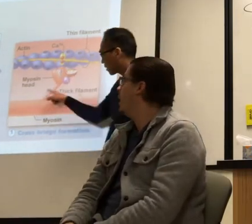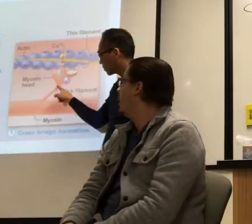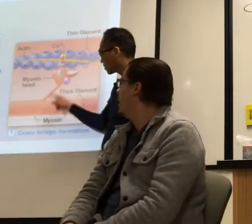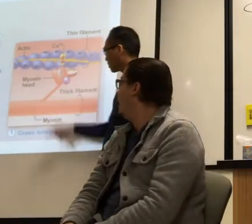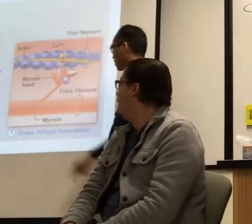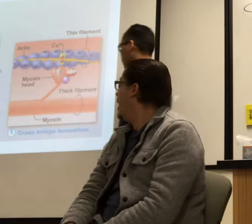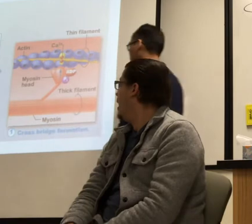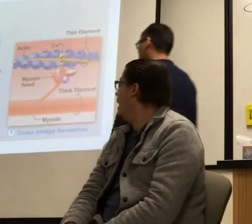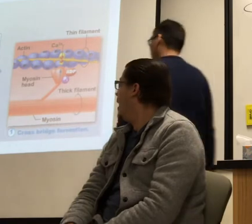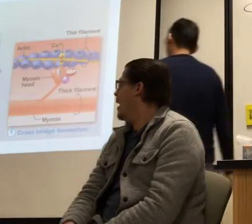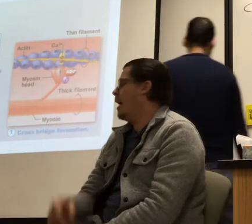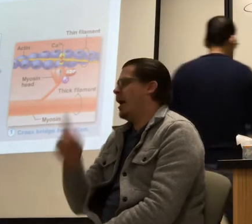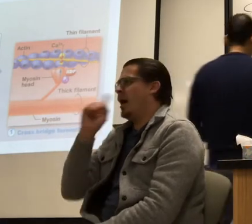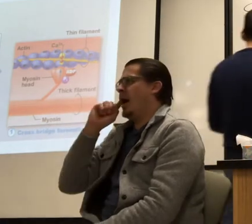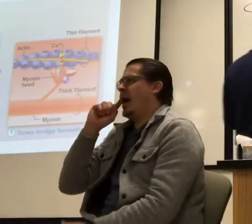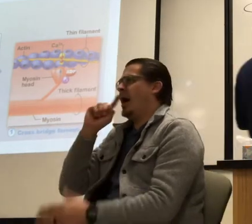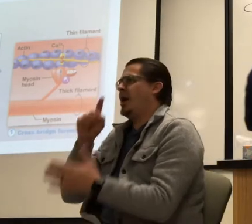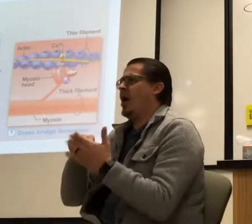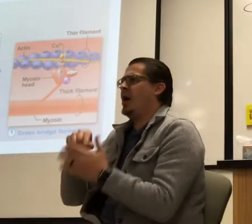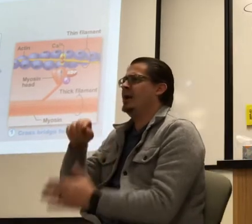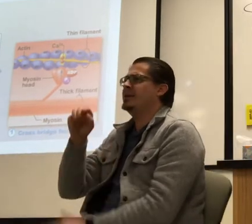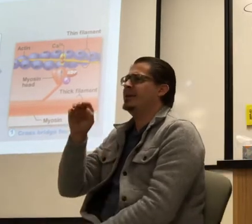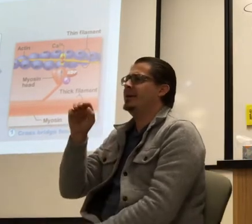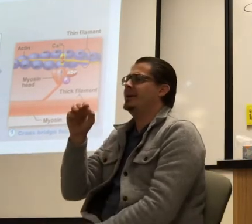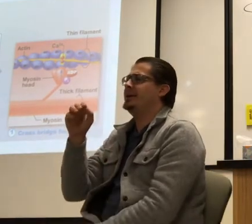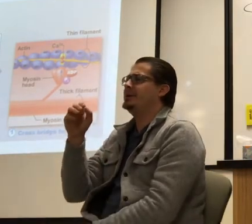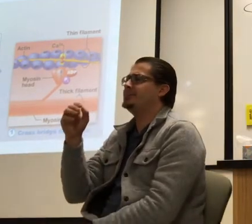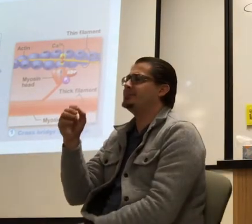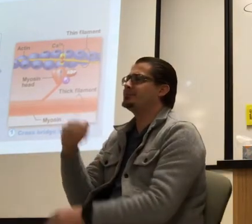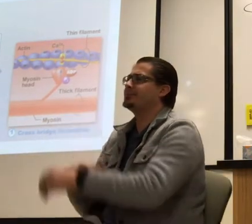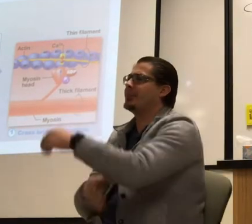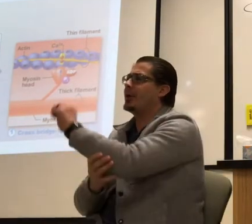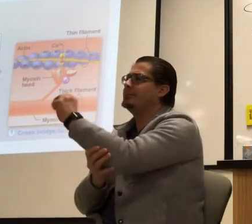these angles here for the mouse and heads, kind of like